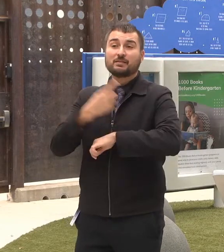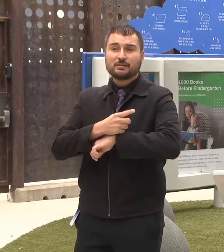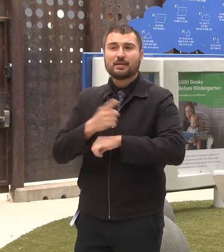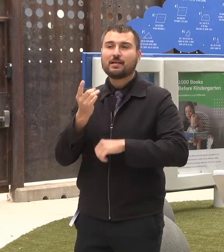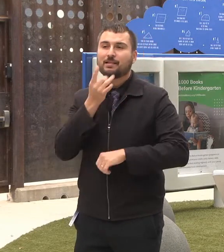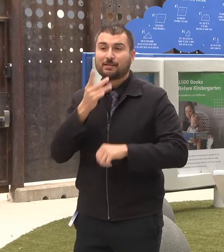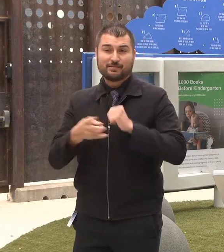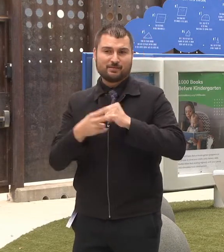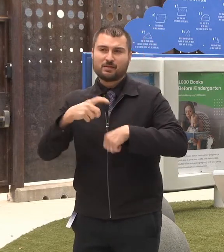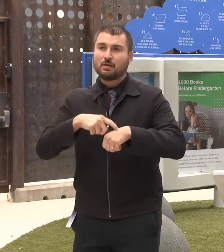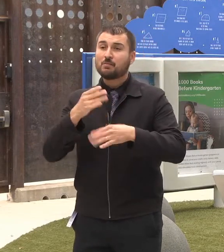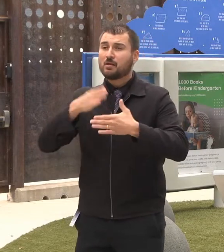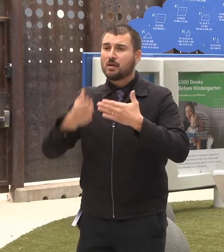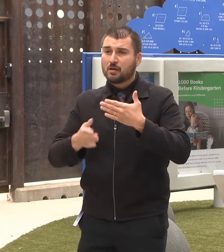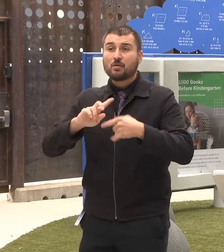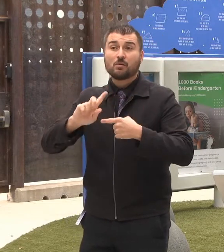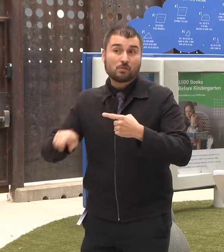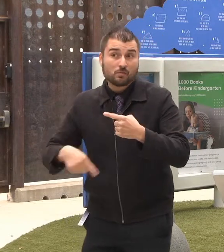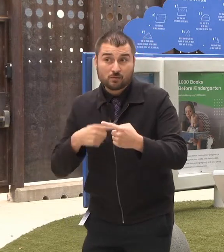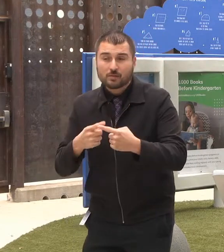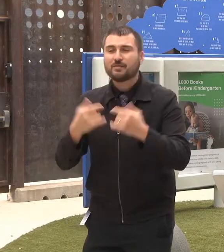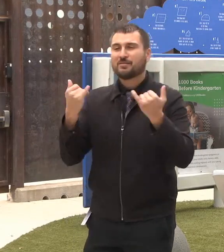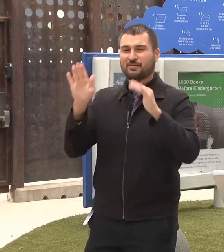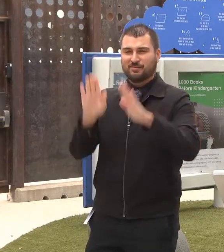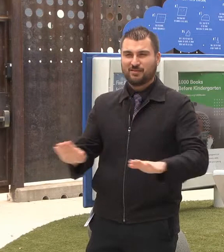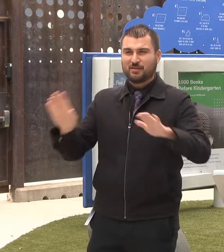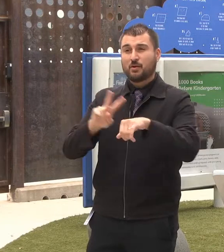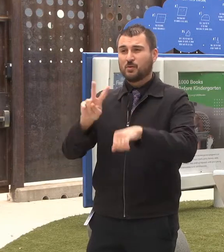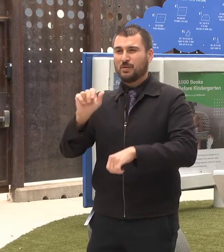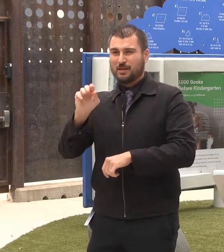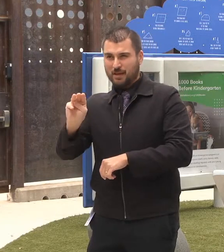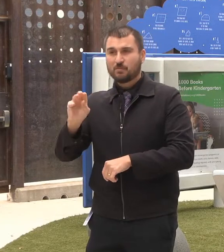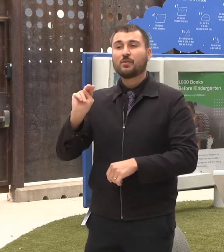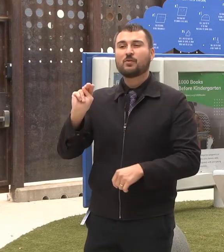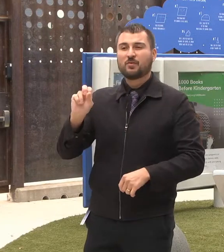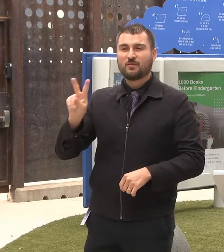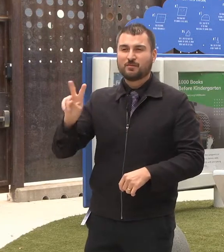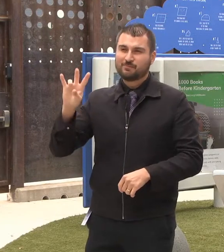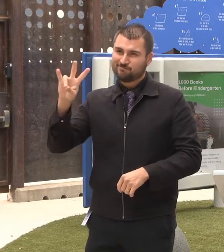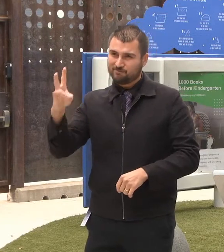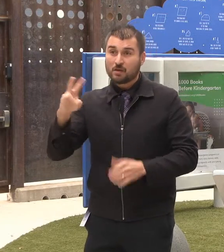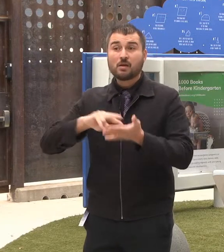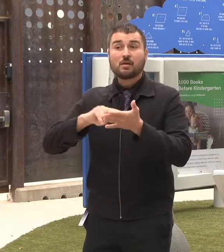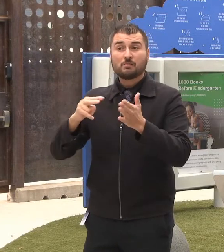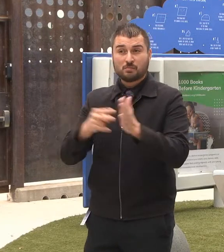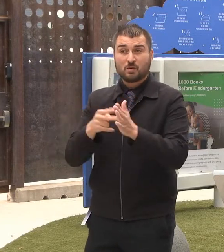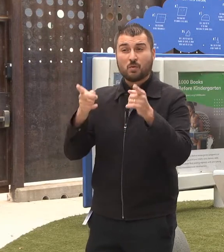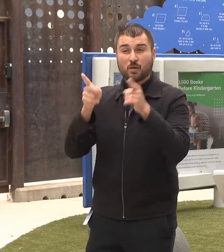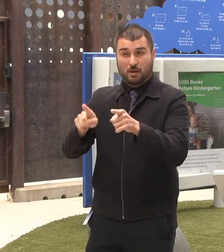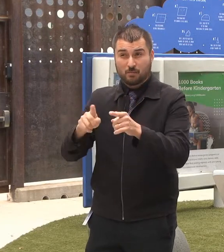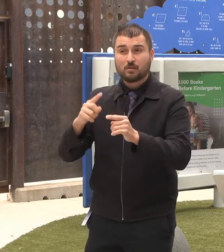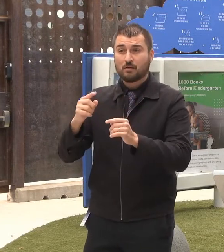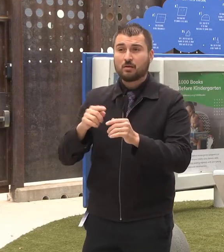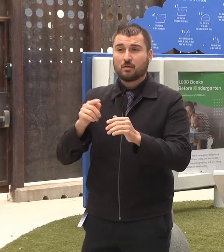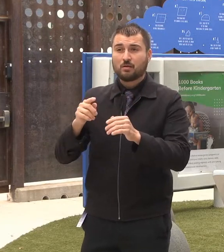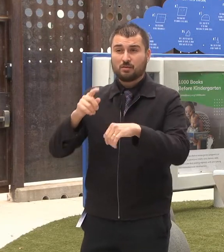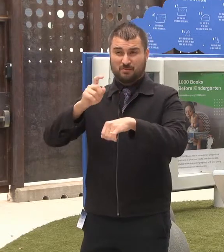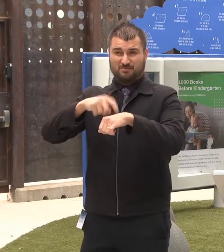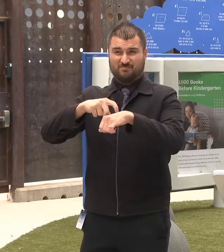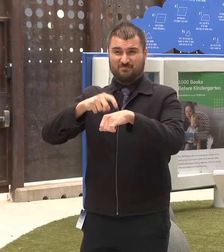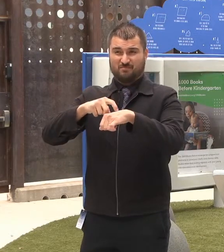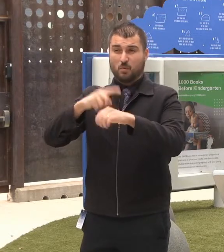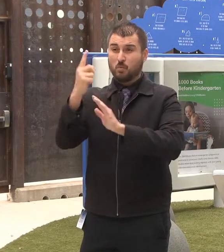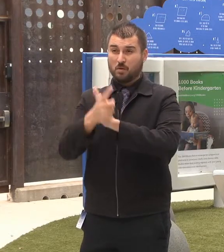going to end at 2 a.m. this coming Sunday, November 7th. So we will be moving our clocks back 1 hour. We would like to